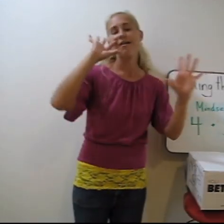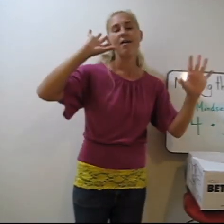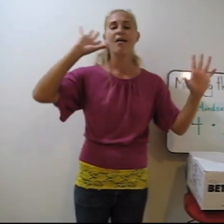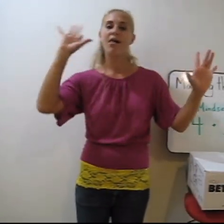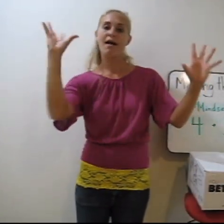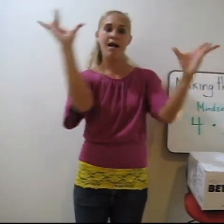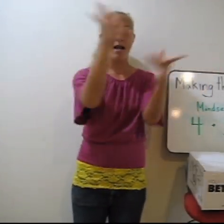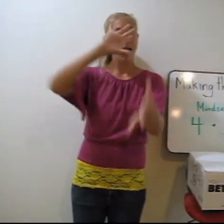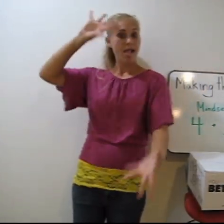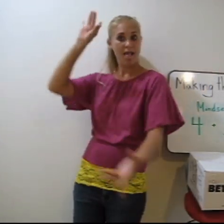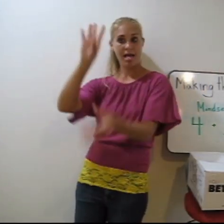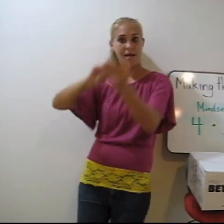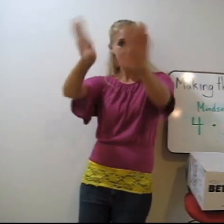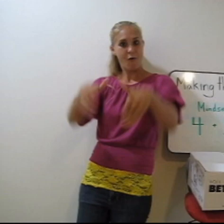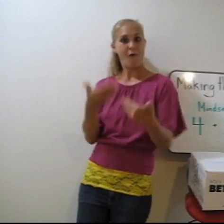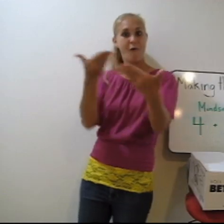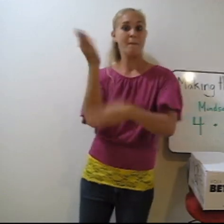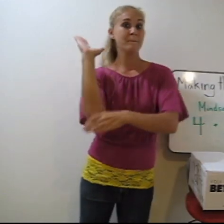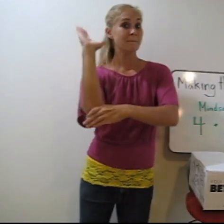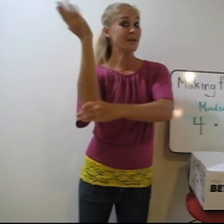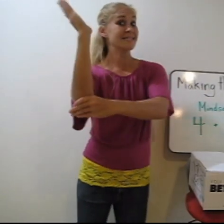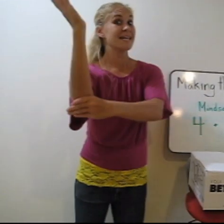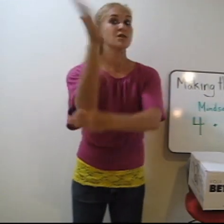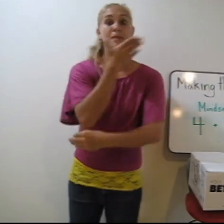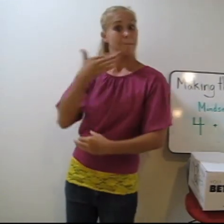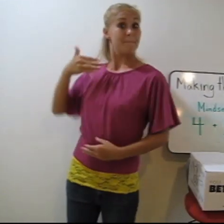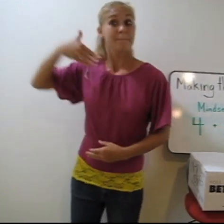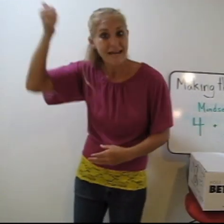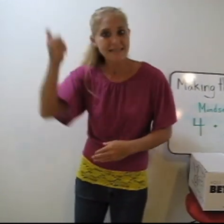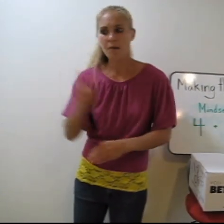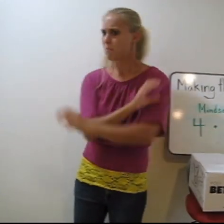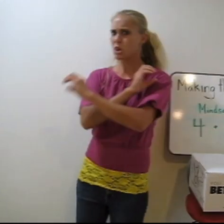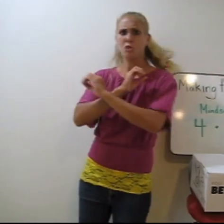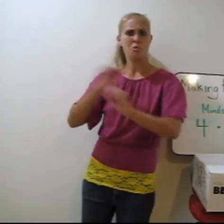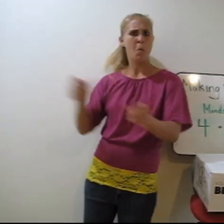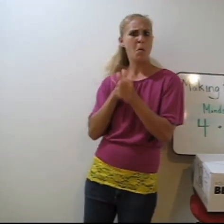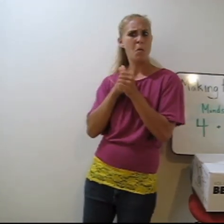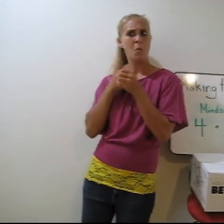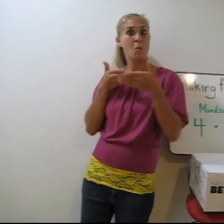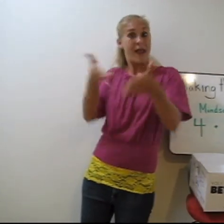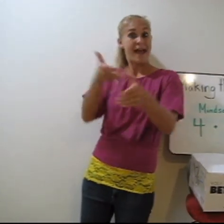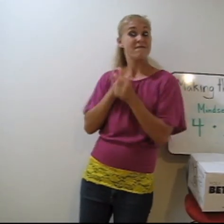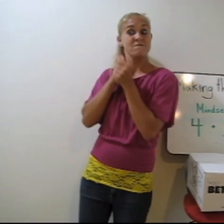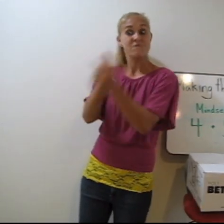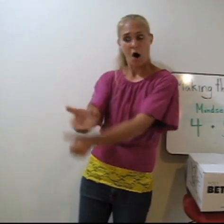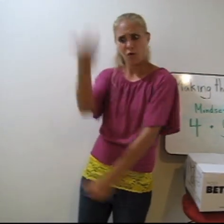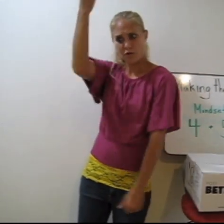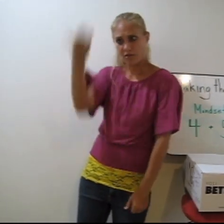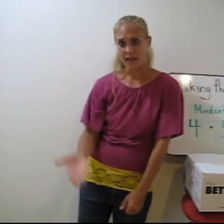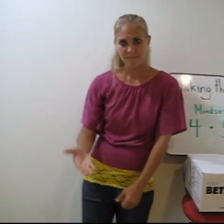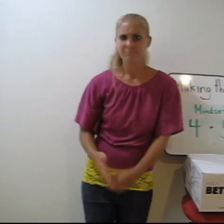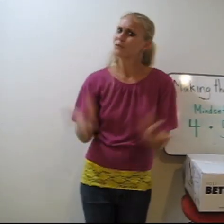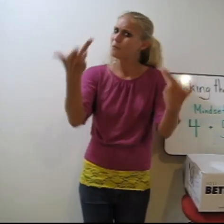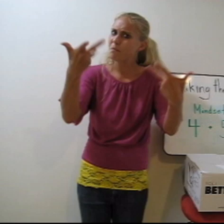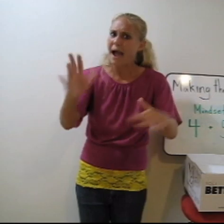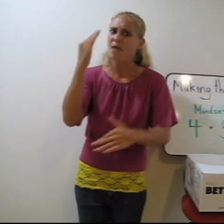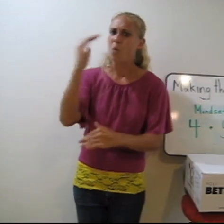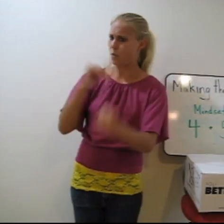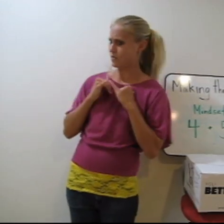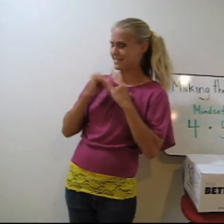visually stimulating presentation imaginable, but there's no way I'm following. I'm sure you know people like that too. This